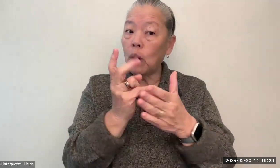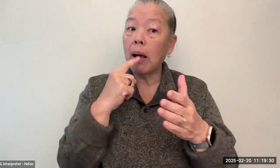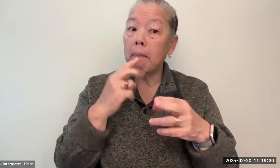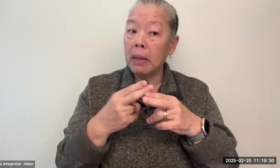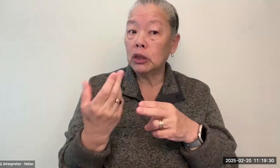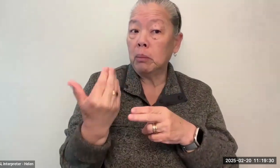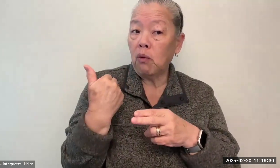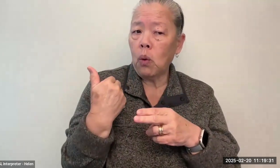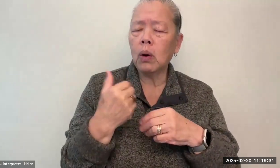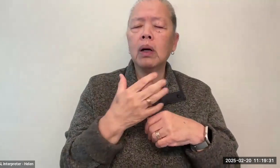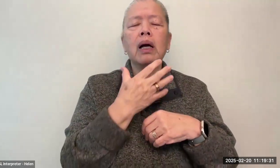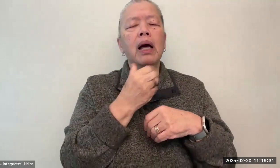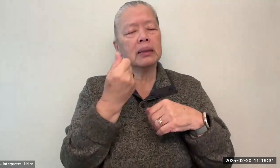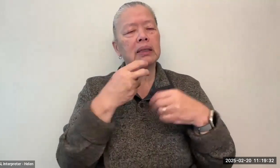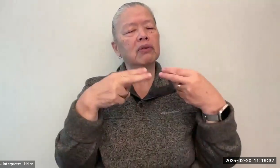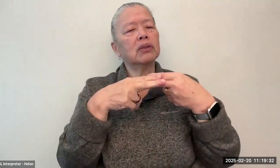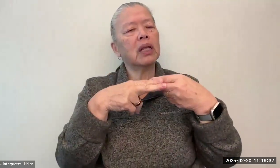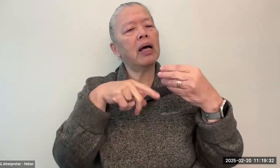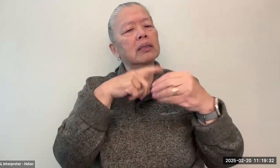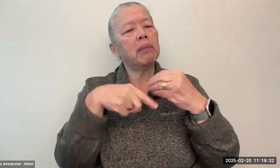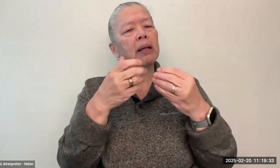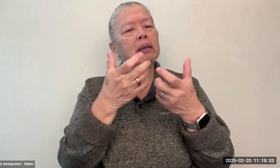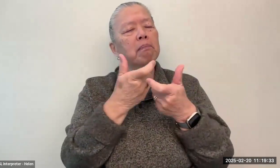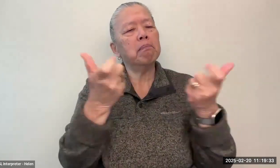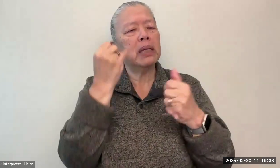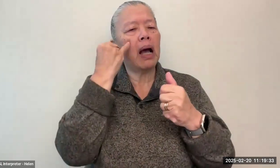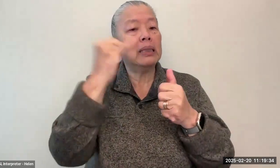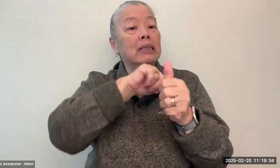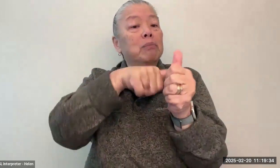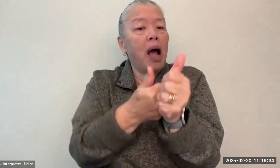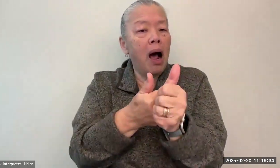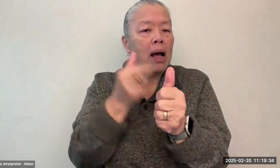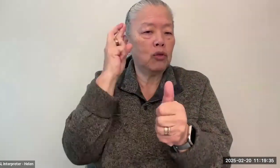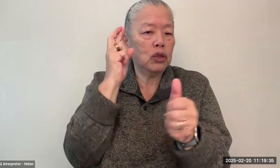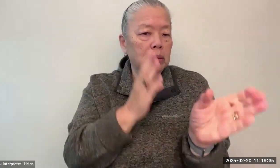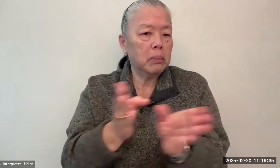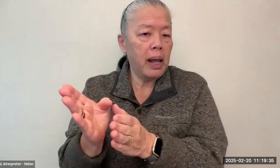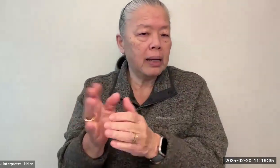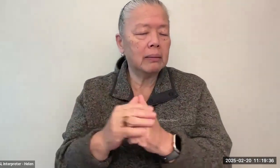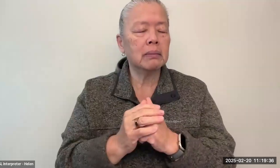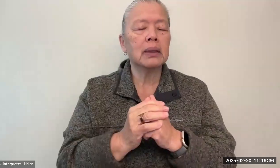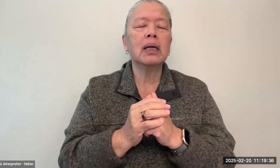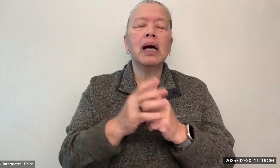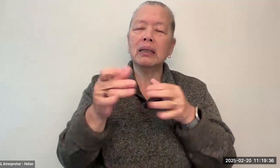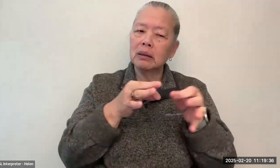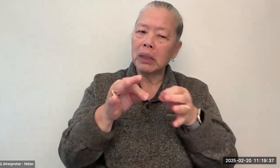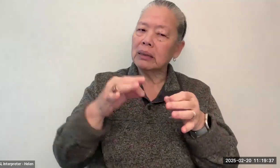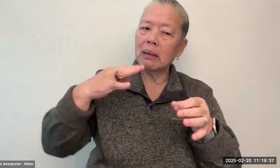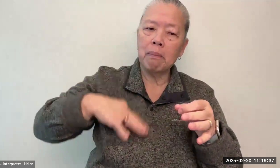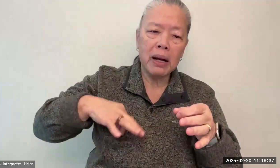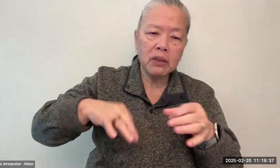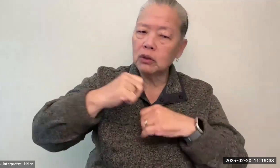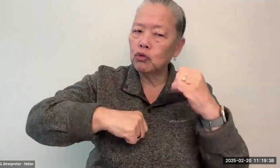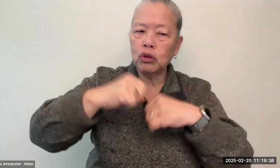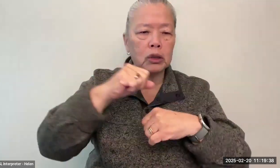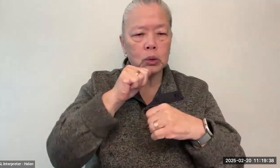of the slides on the big ideas behind regionalization, how our benefits and structure will not be changed. It